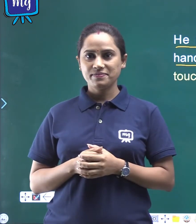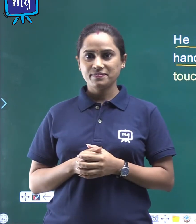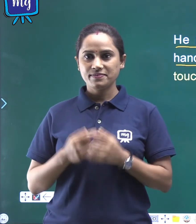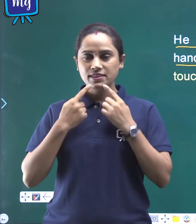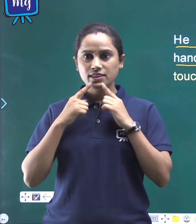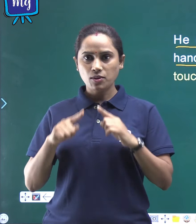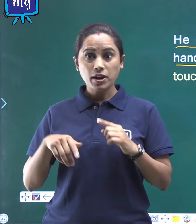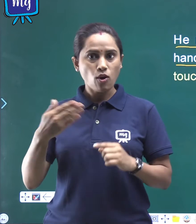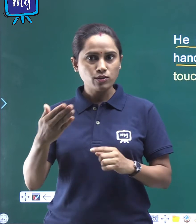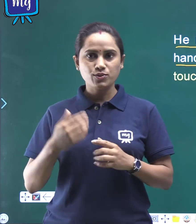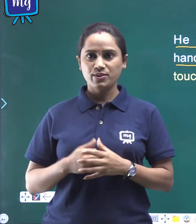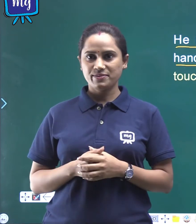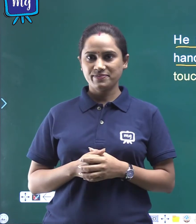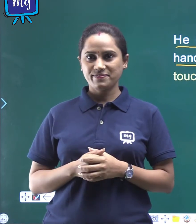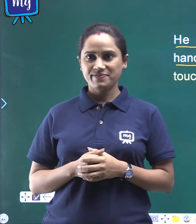but also